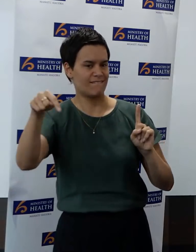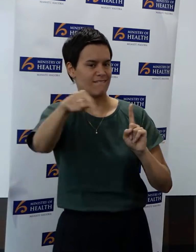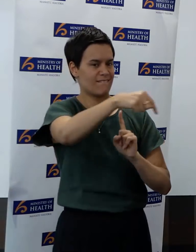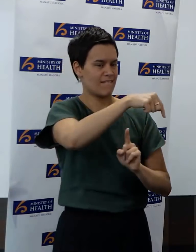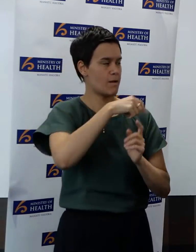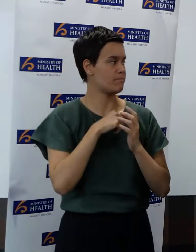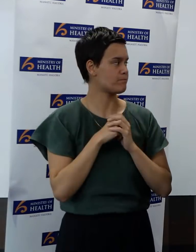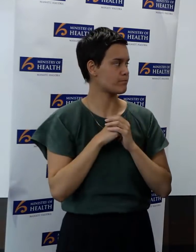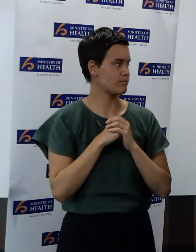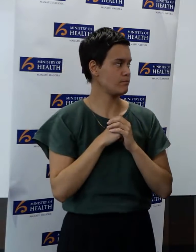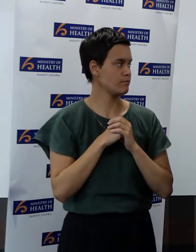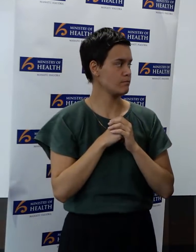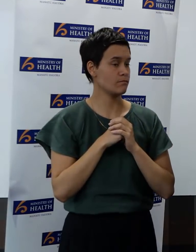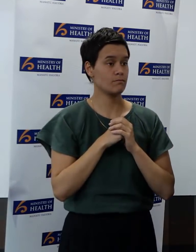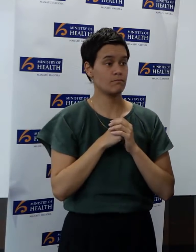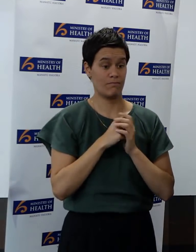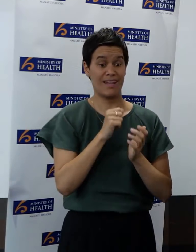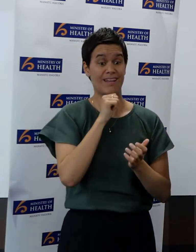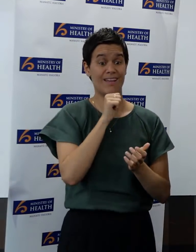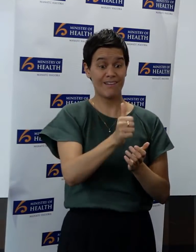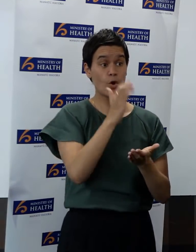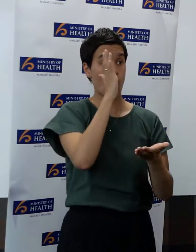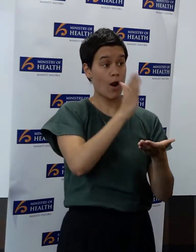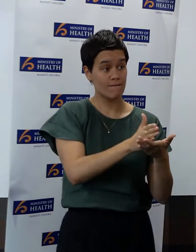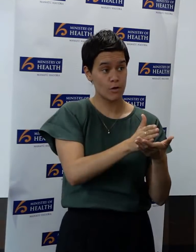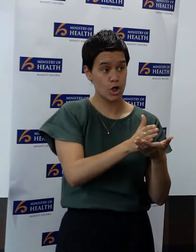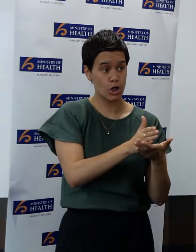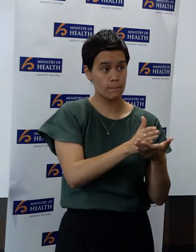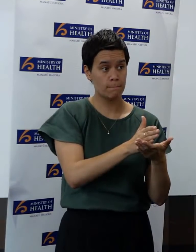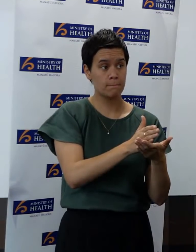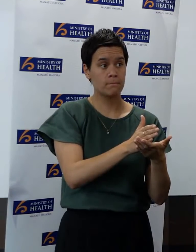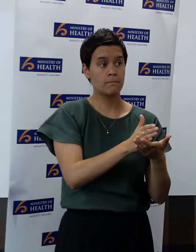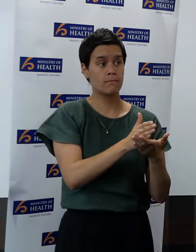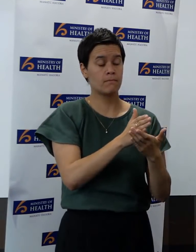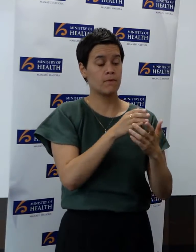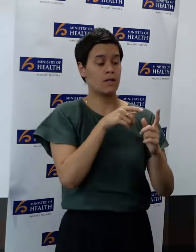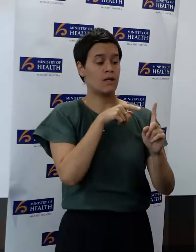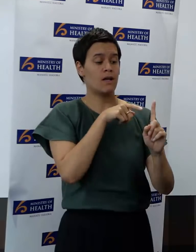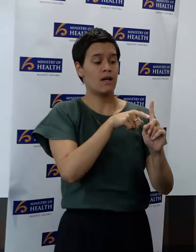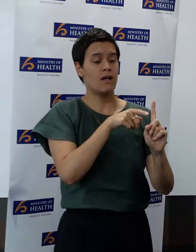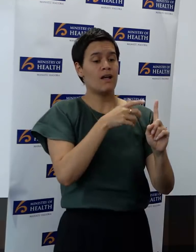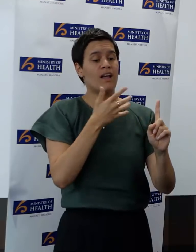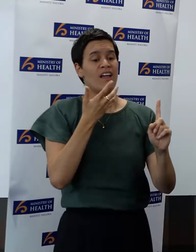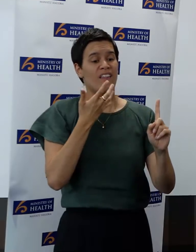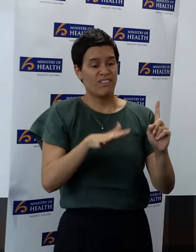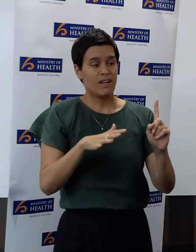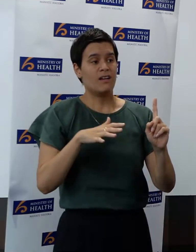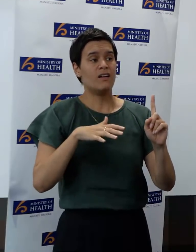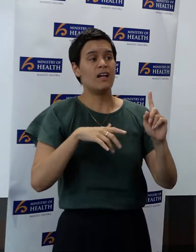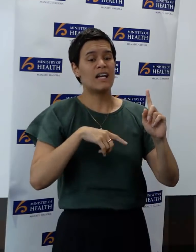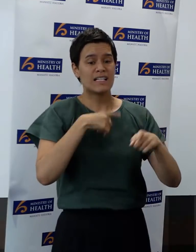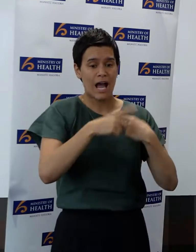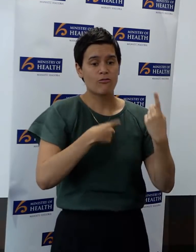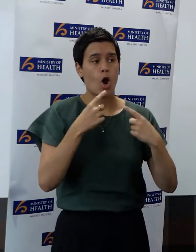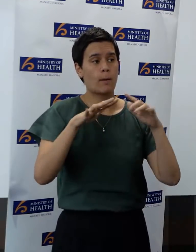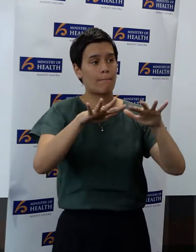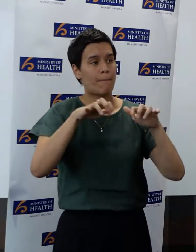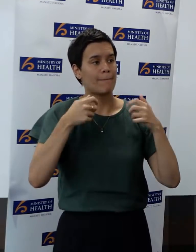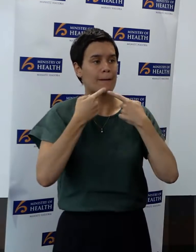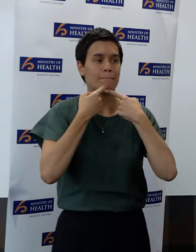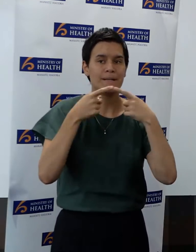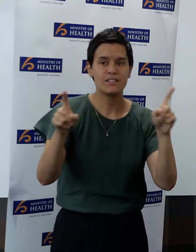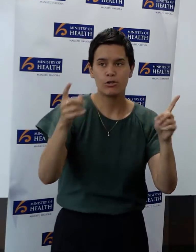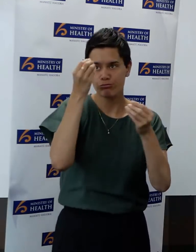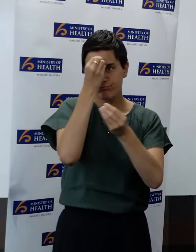from someone if they were a confirmed case, and we just keep up our very rigorous surveillance and public messaging about people to